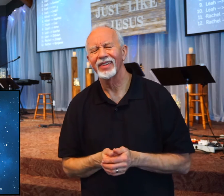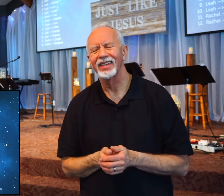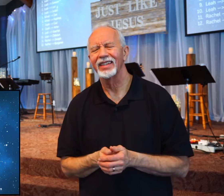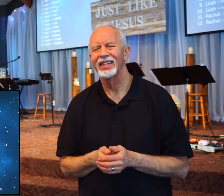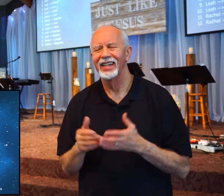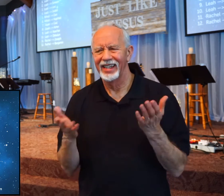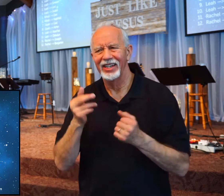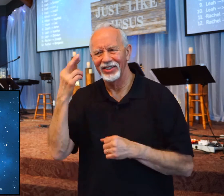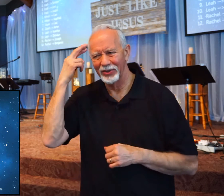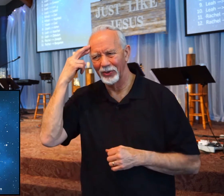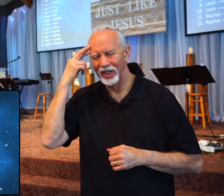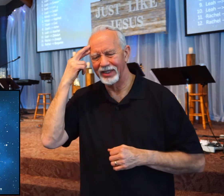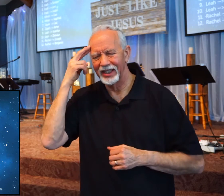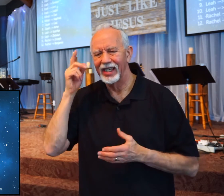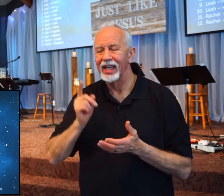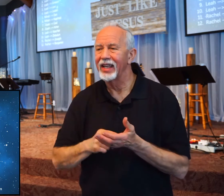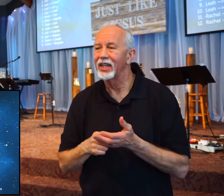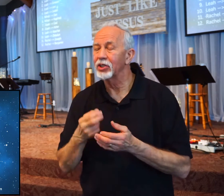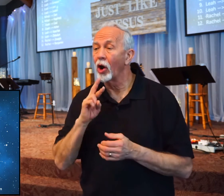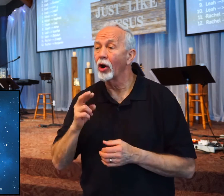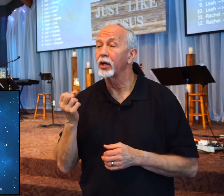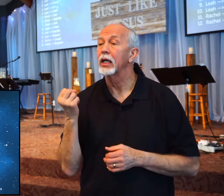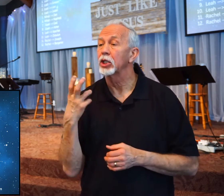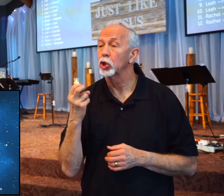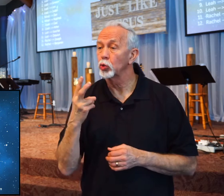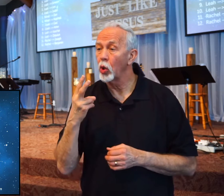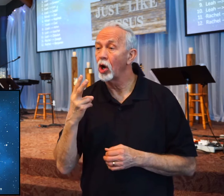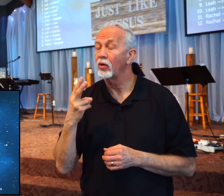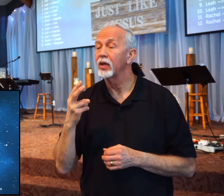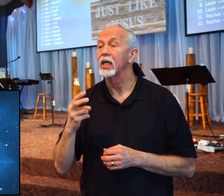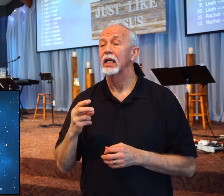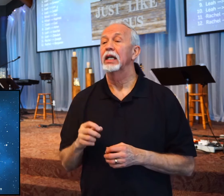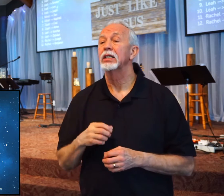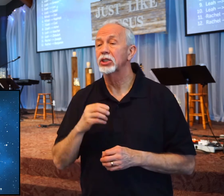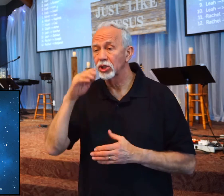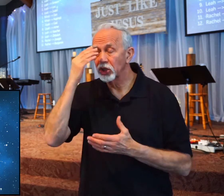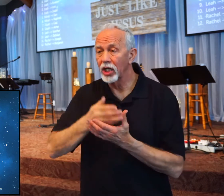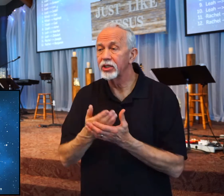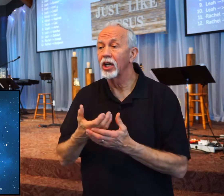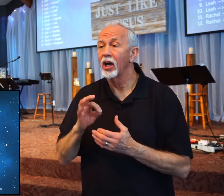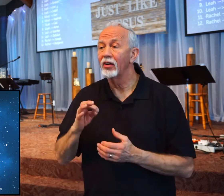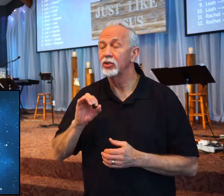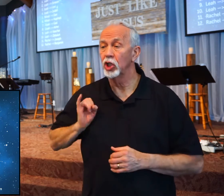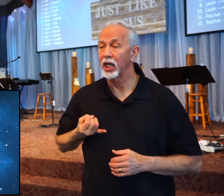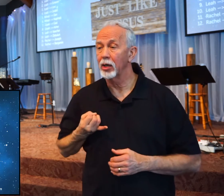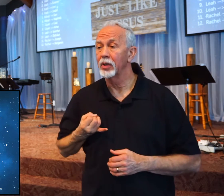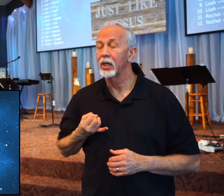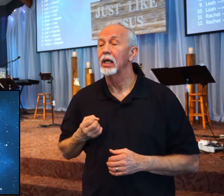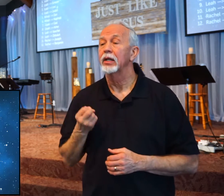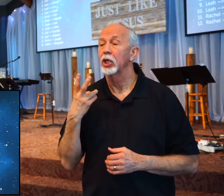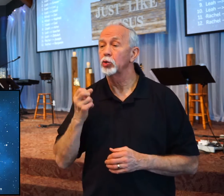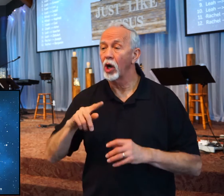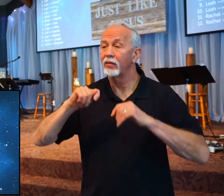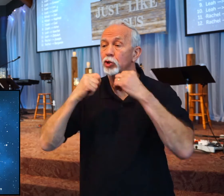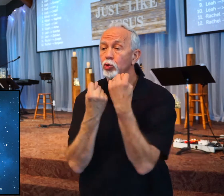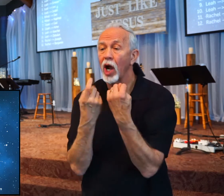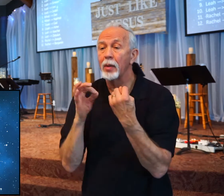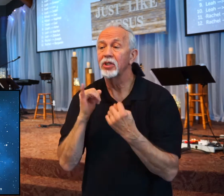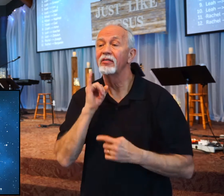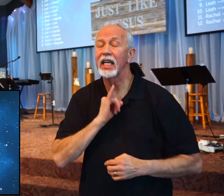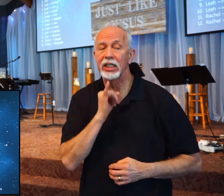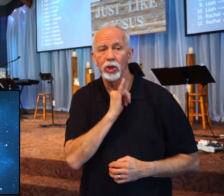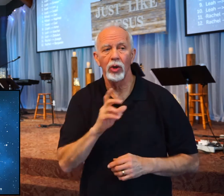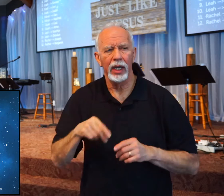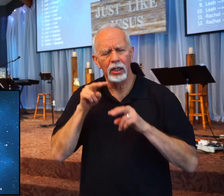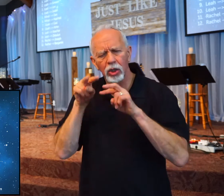Here's the reason. These are the 12 sons of Israel, the 12 sons of Jacob. And when we look at this list,